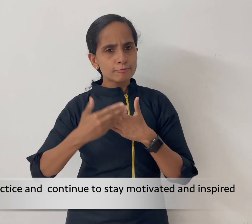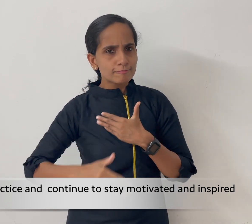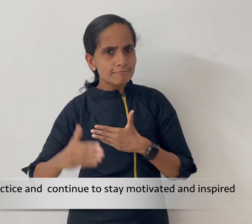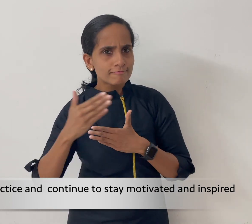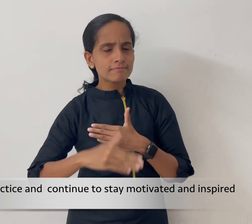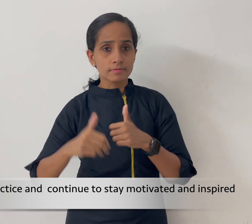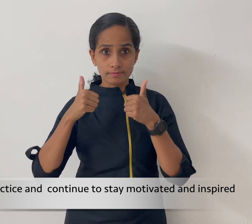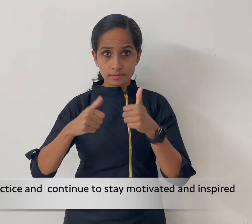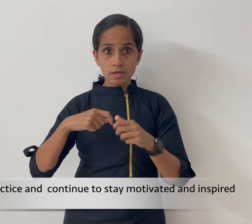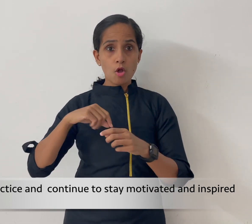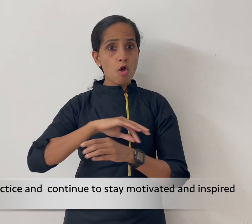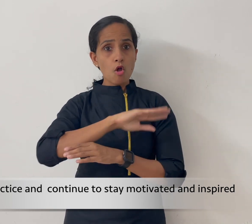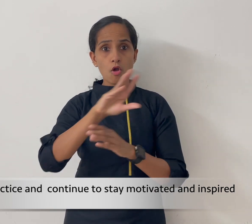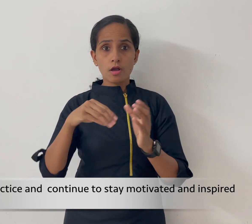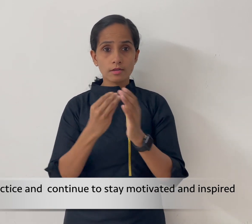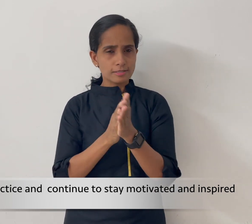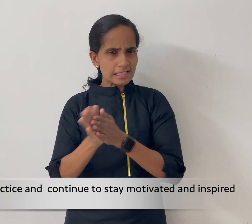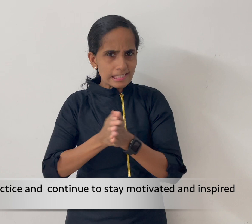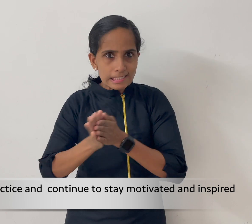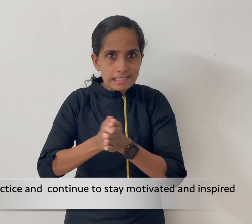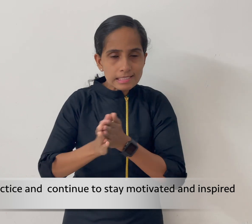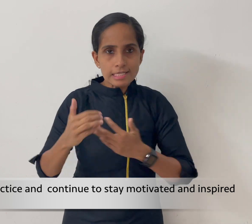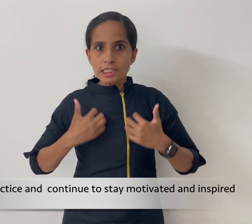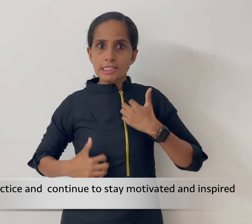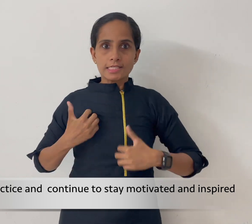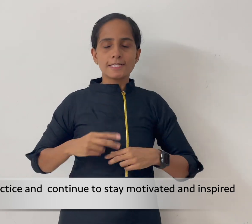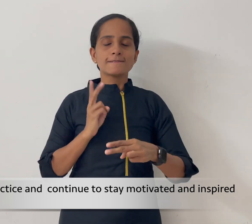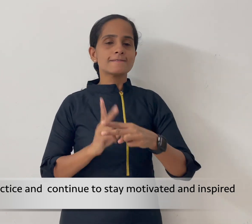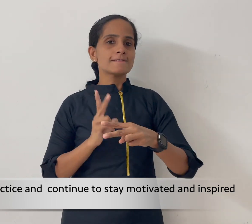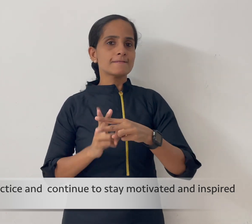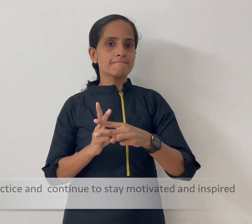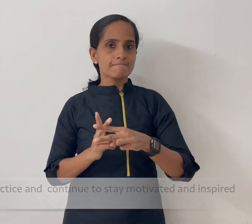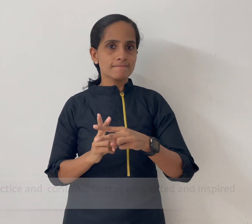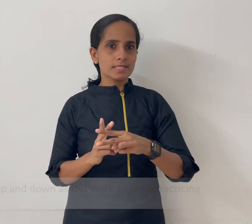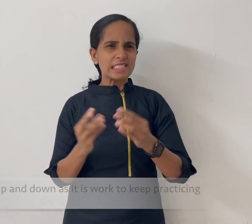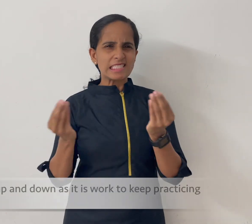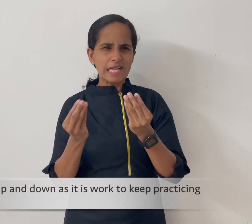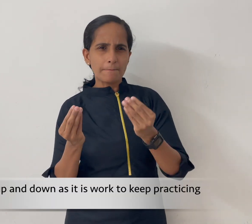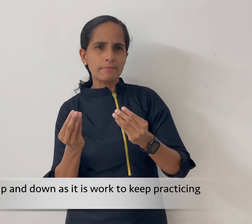Also, continue to stay motivated and inspired. It